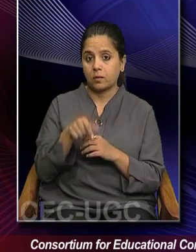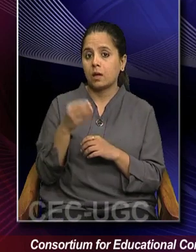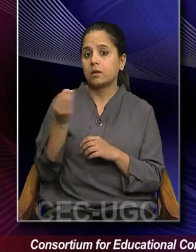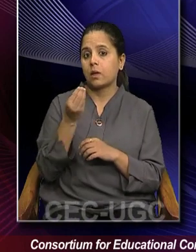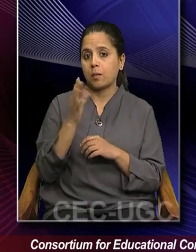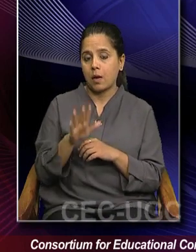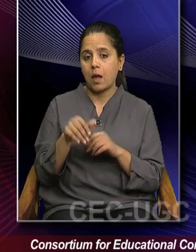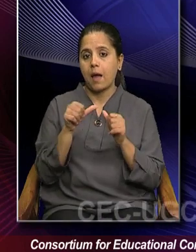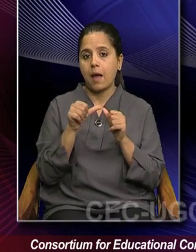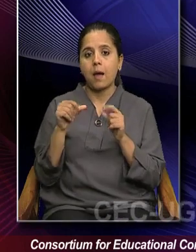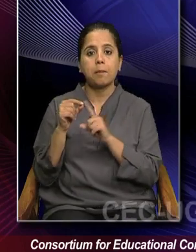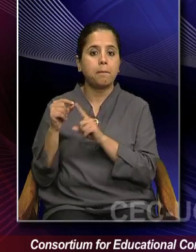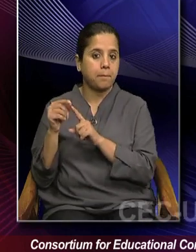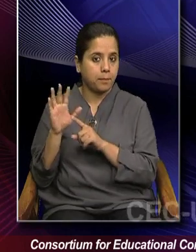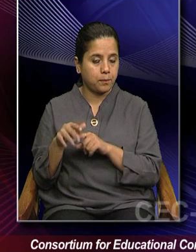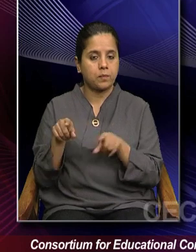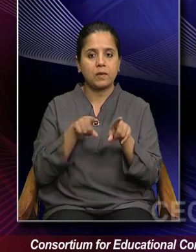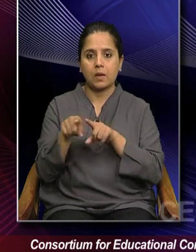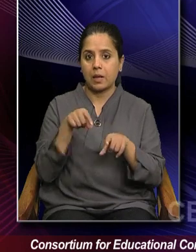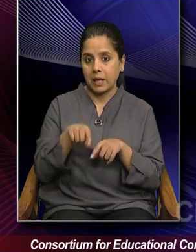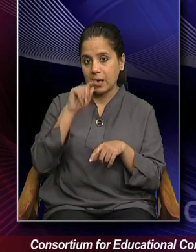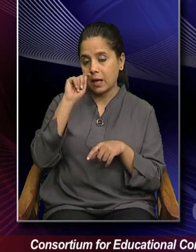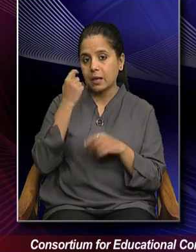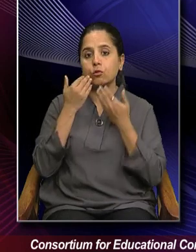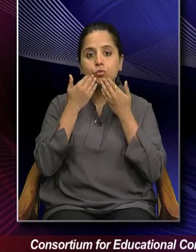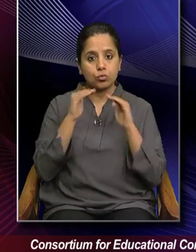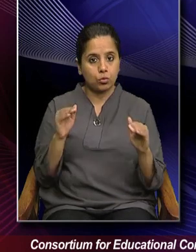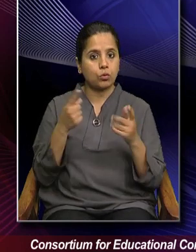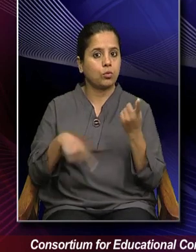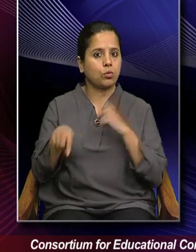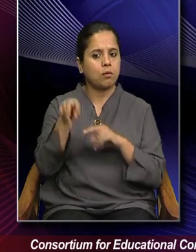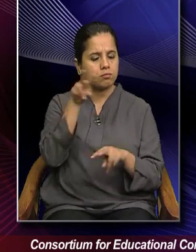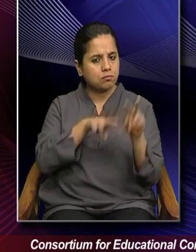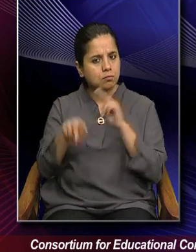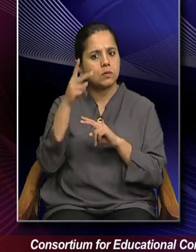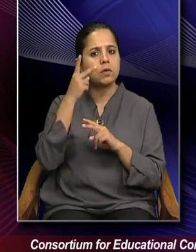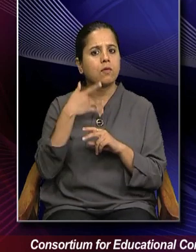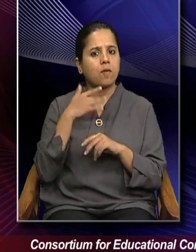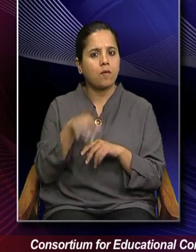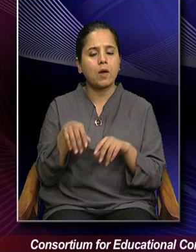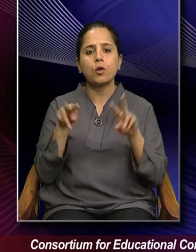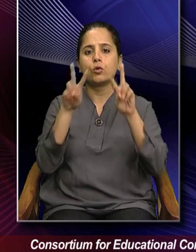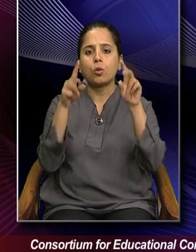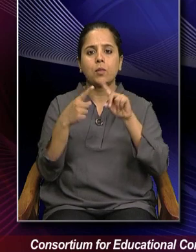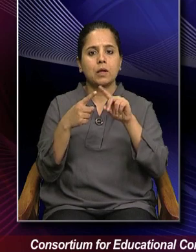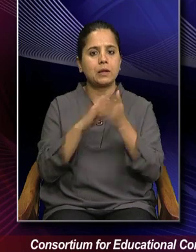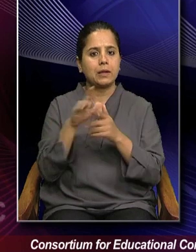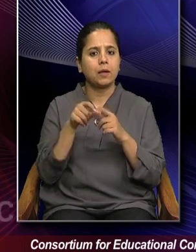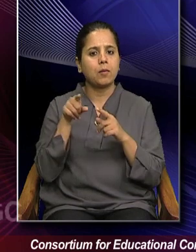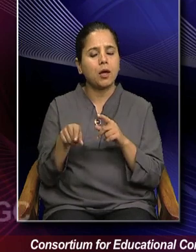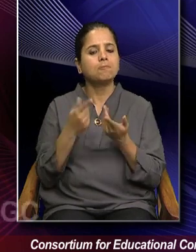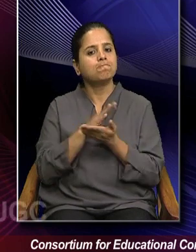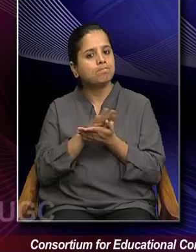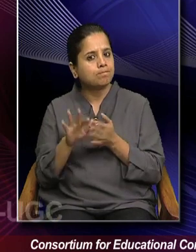some applications like English students, they explore the theme in a novel